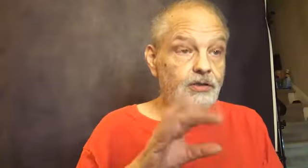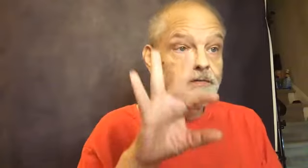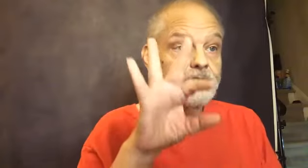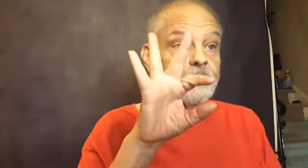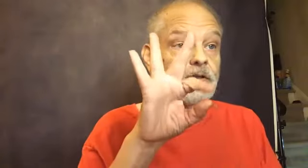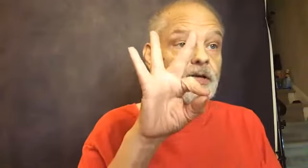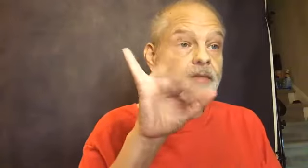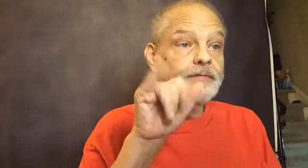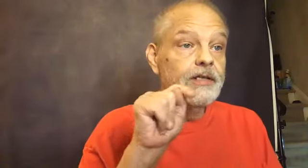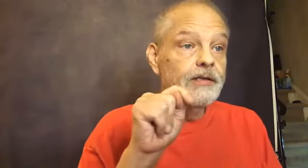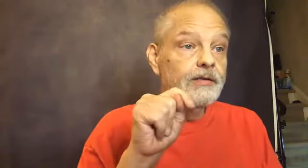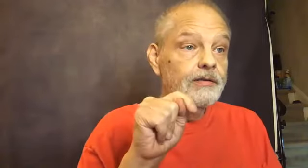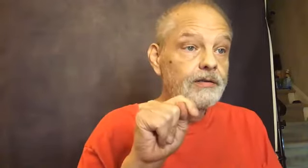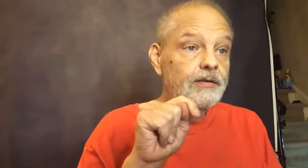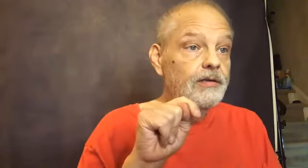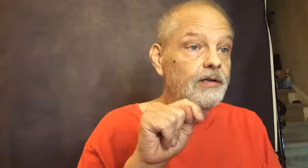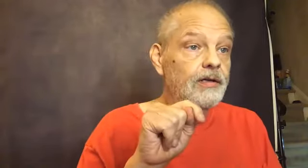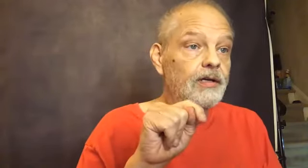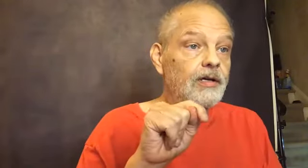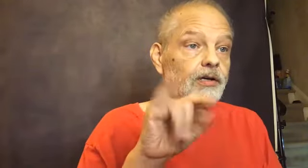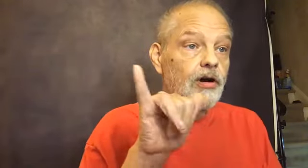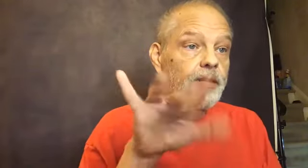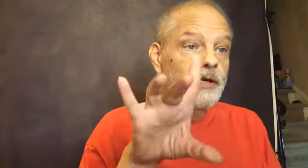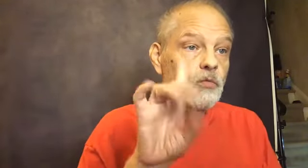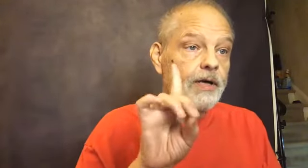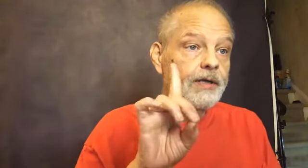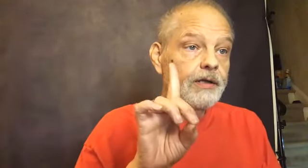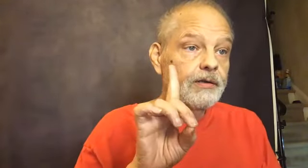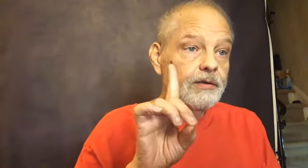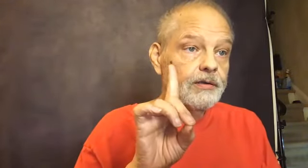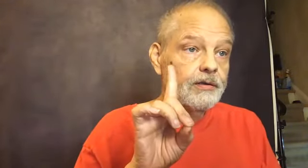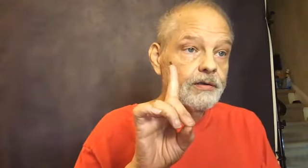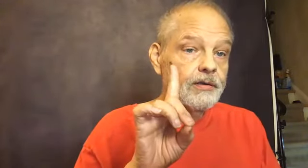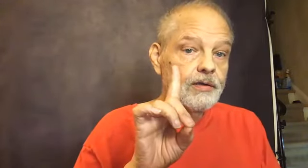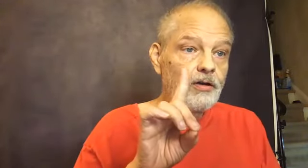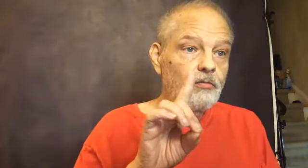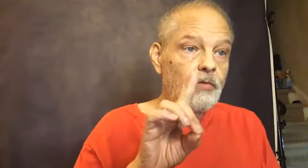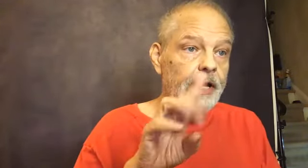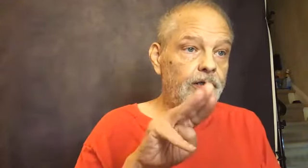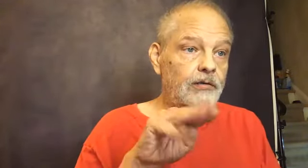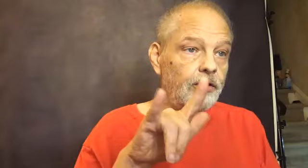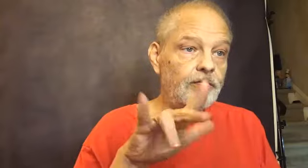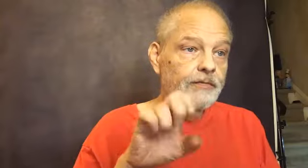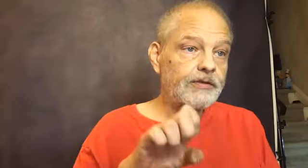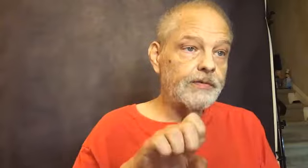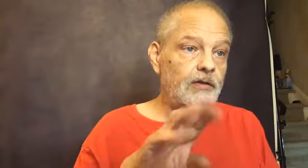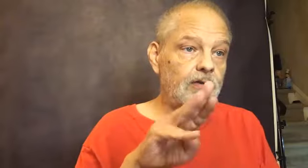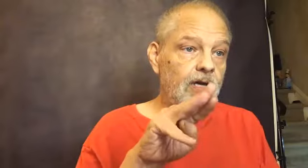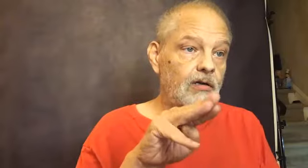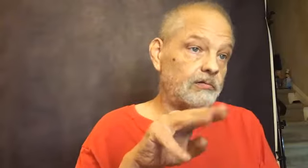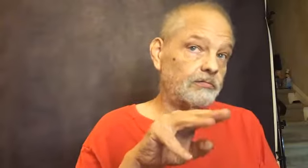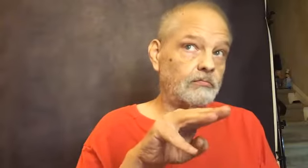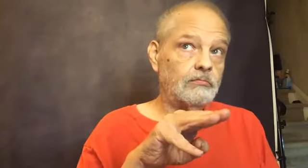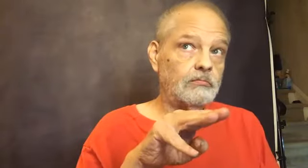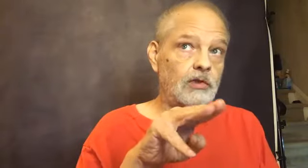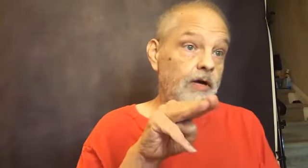So if it's foot, FT, yard, YD, mile, you can fingerspell, or